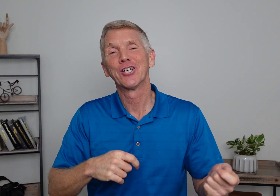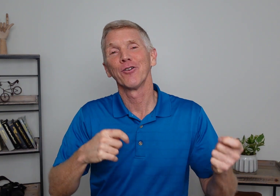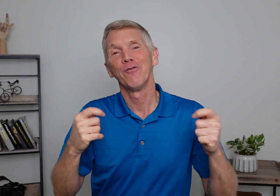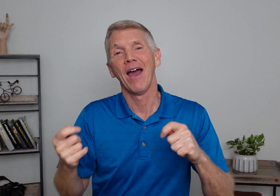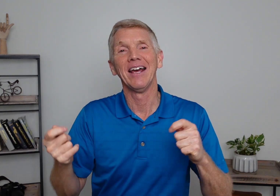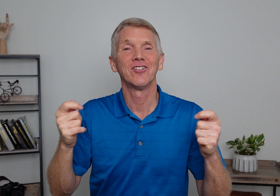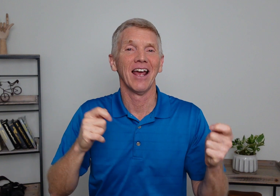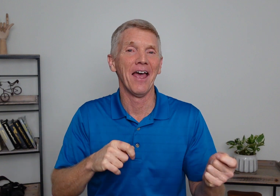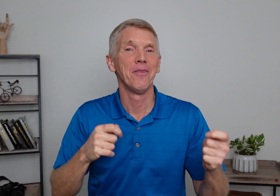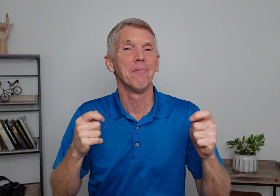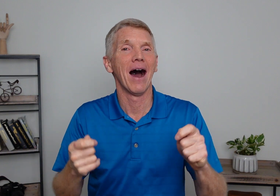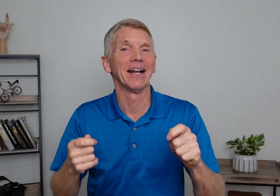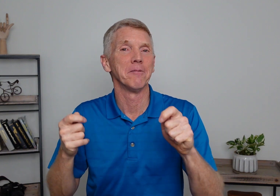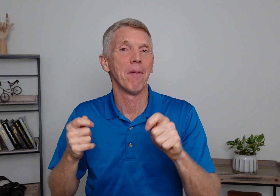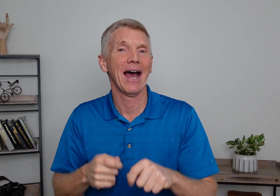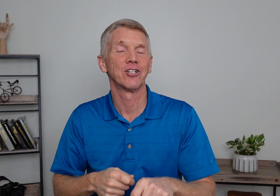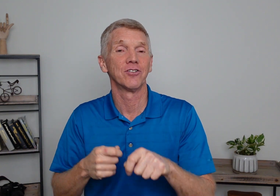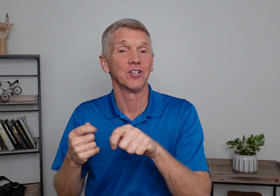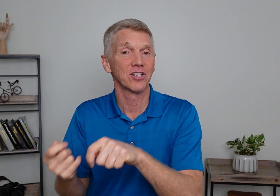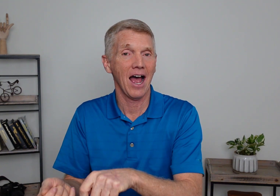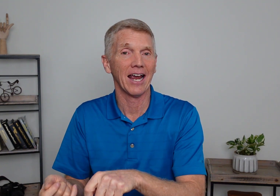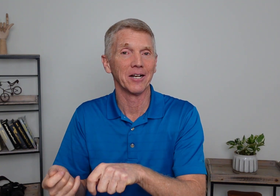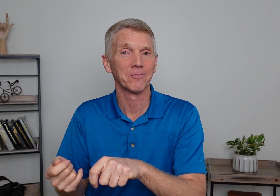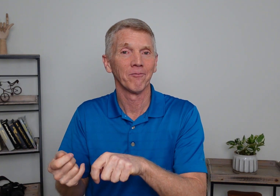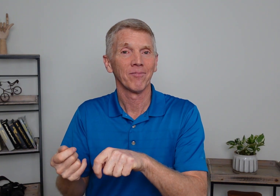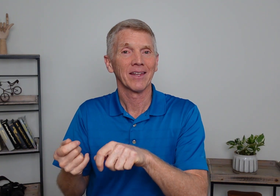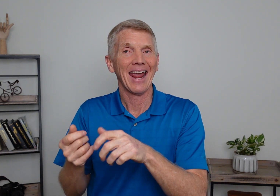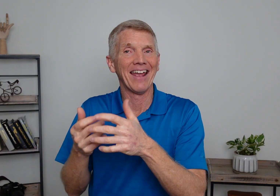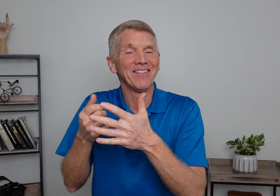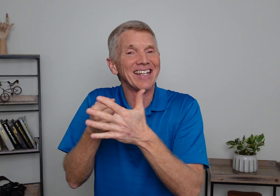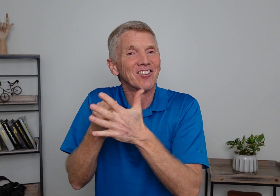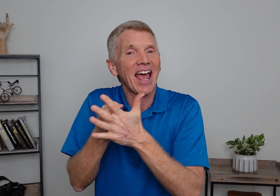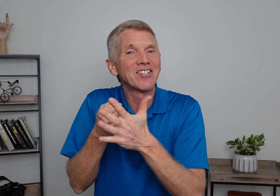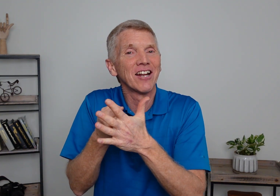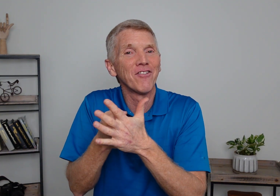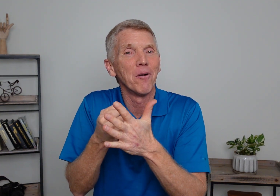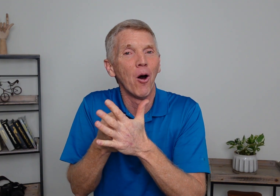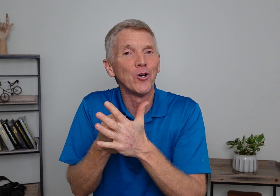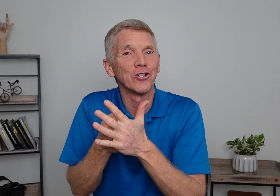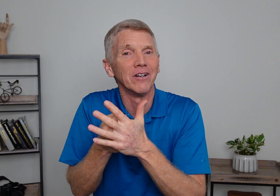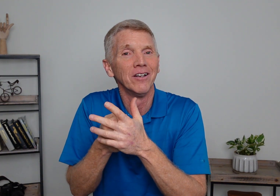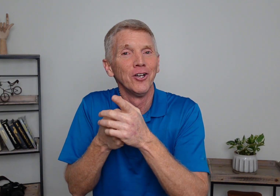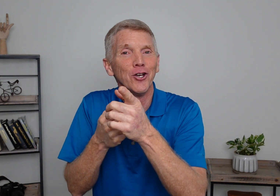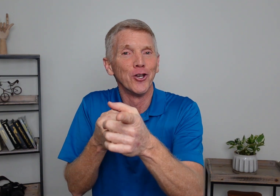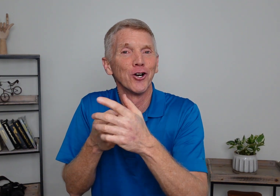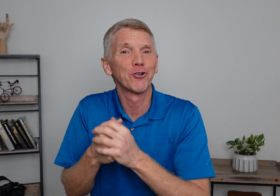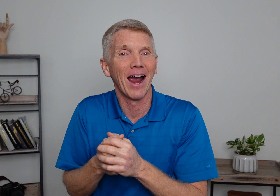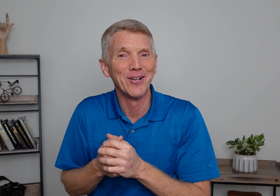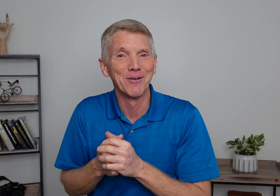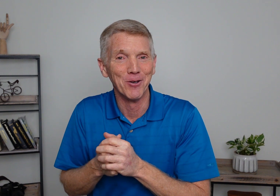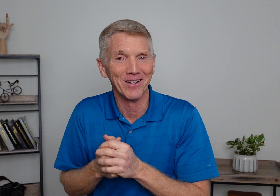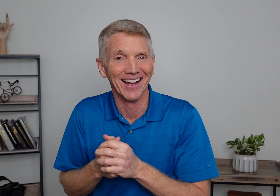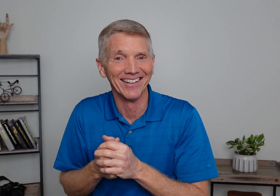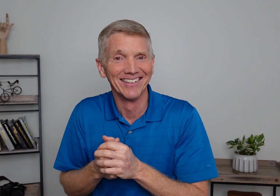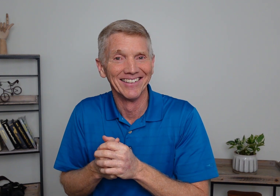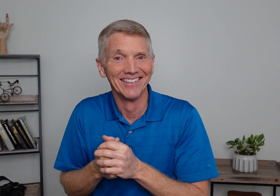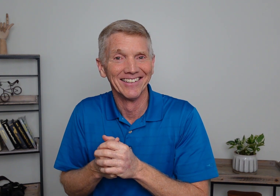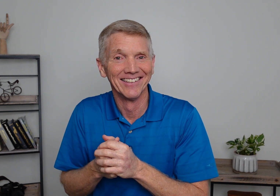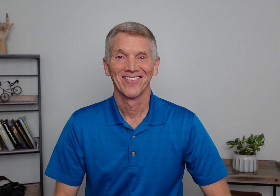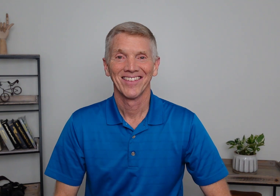the face and the body matches the sign and the intensity of the emotion you're trying to communicate. Okay,